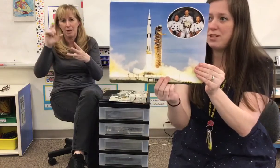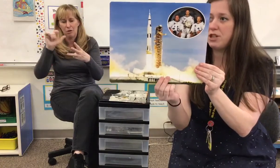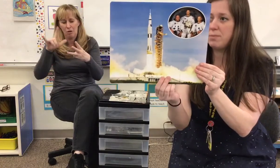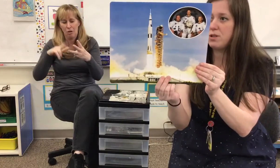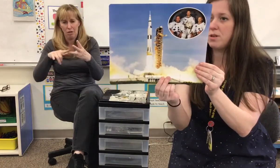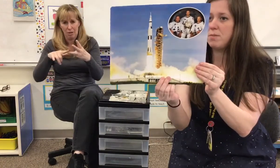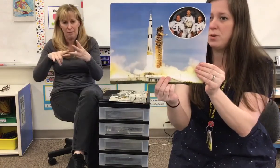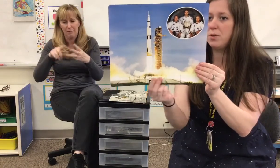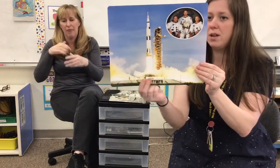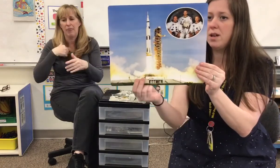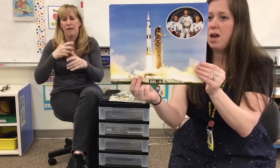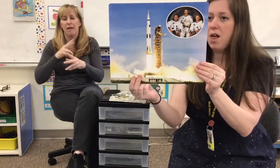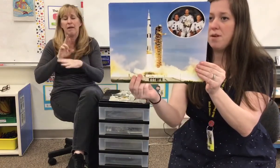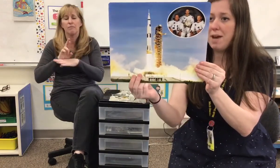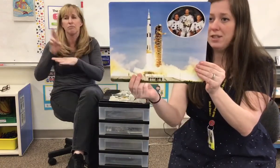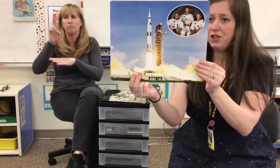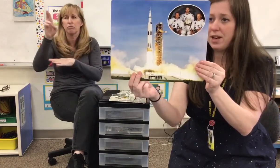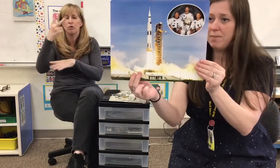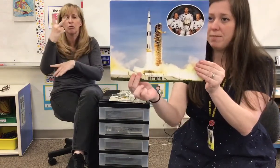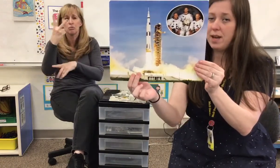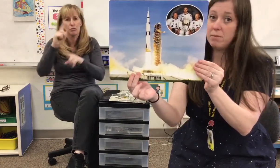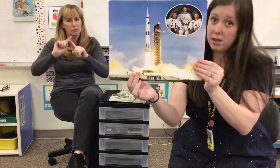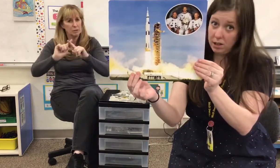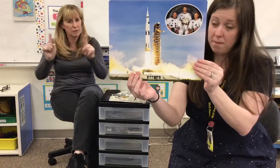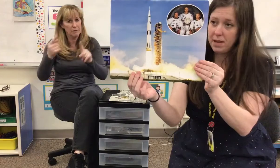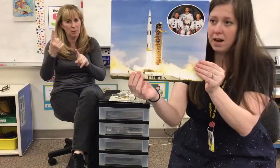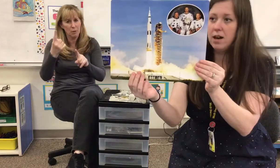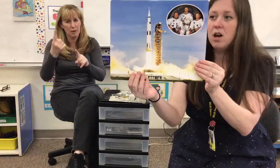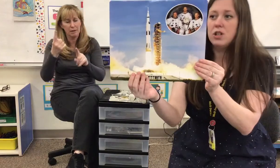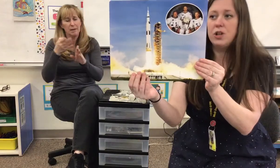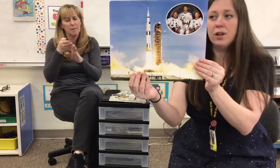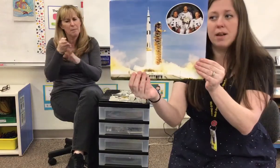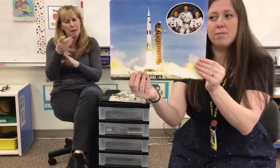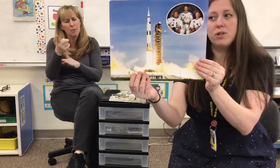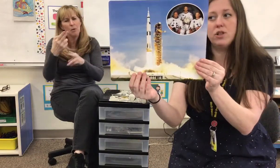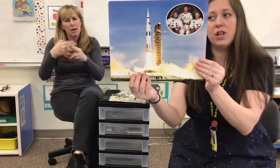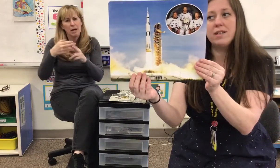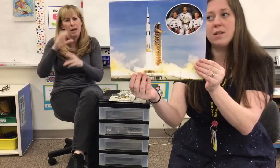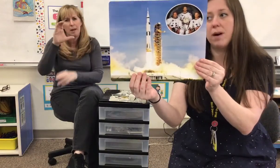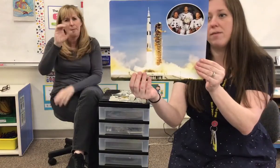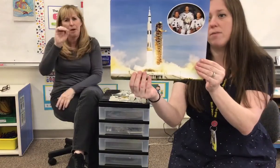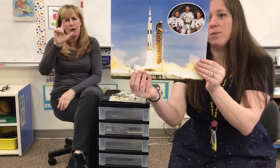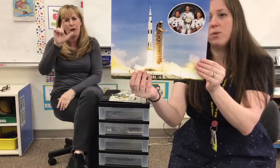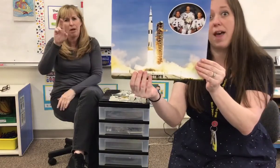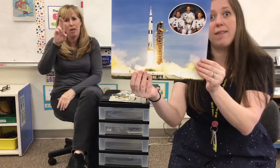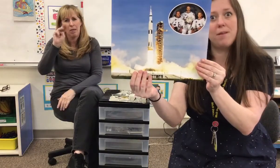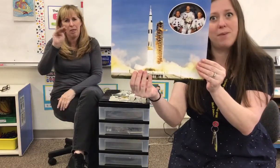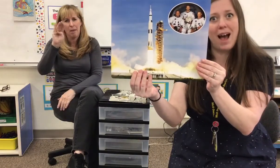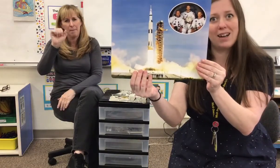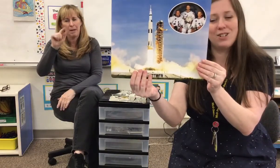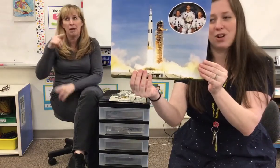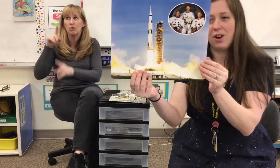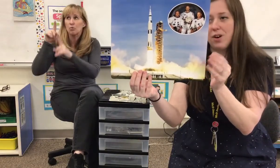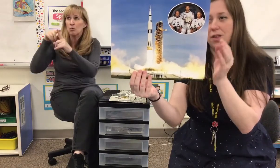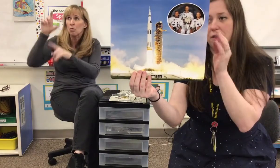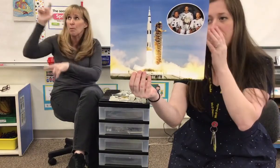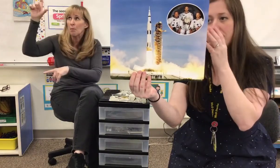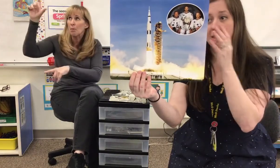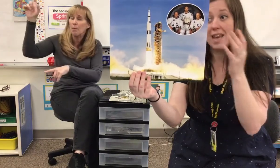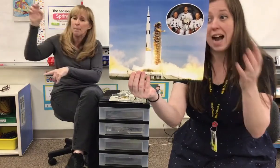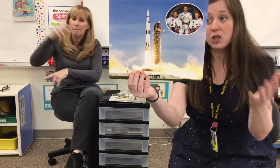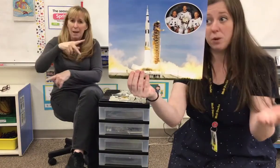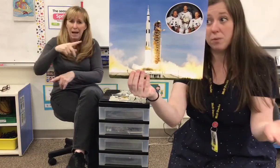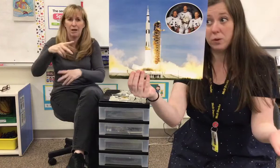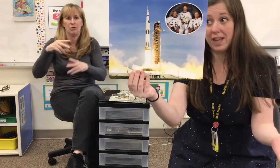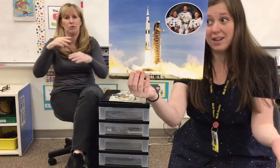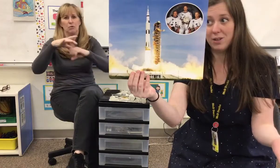different spaceships to the moon. The main ship, named Columbia, took them to just above the moon and then back to Earth.